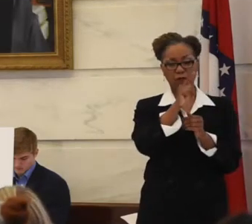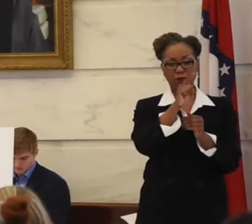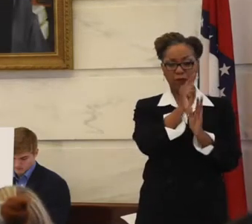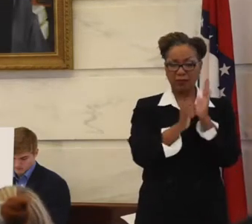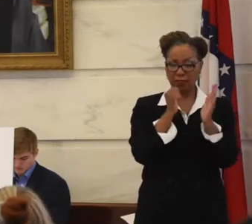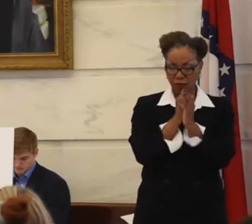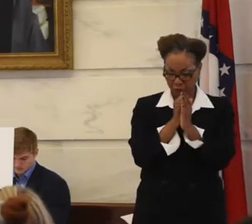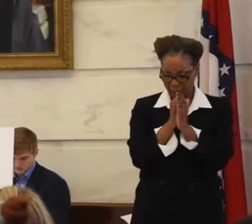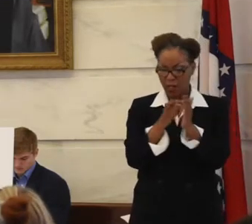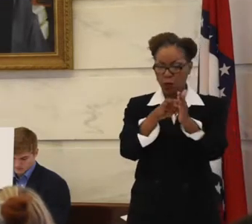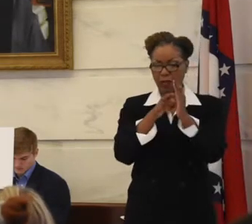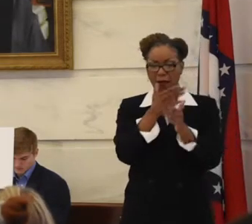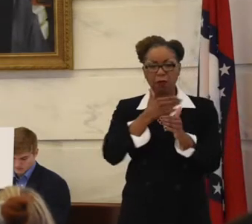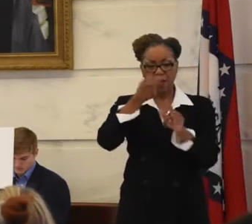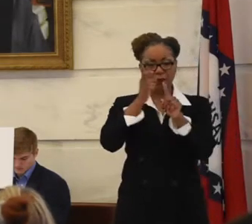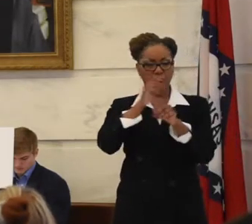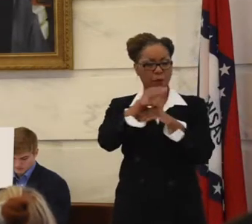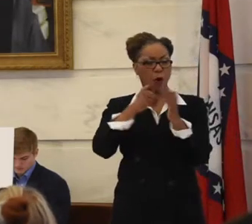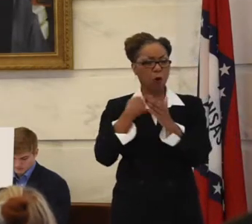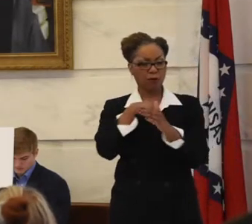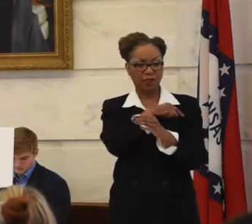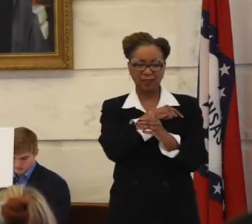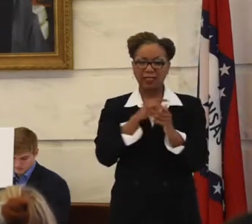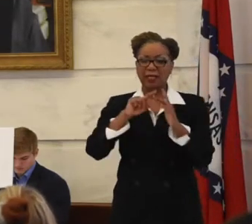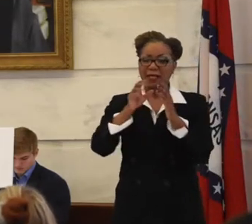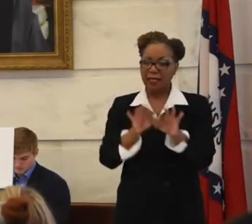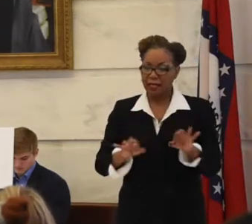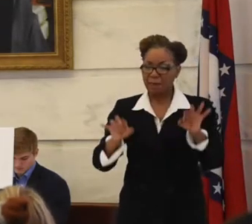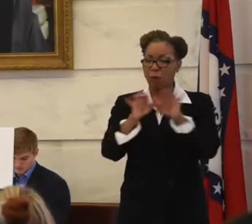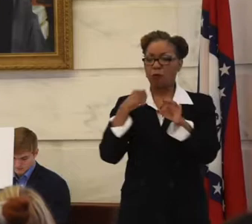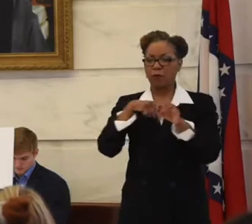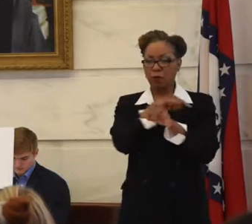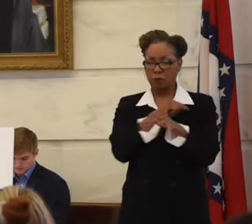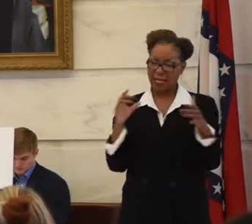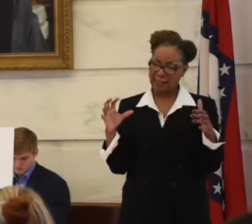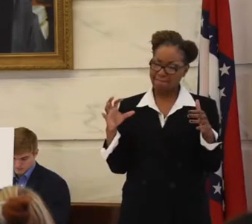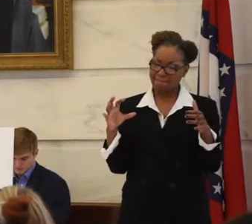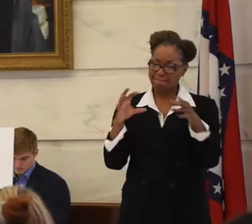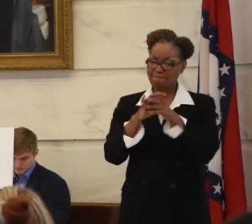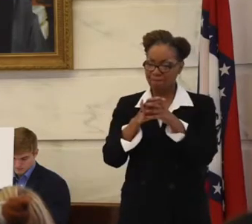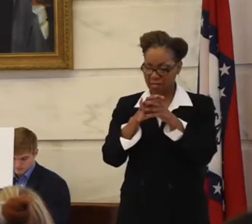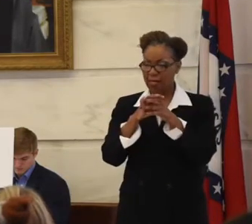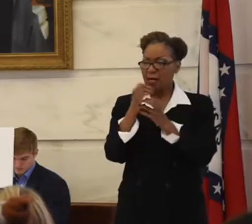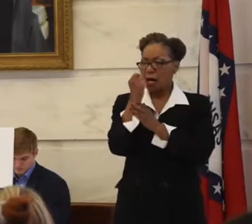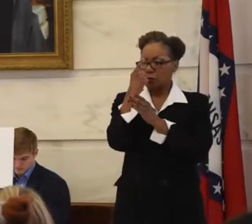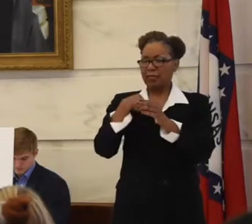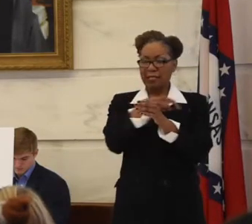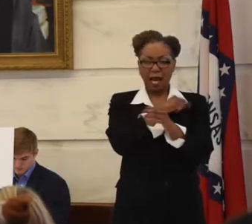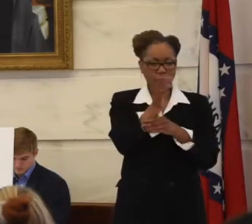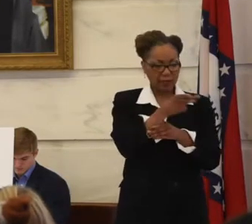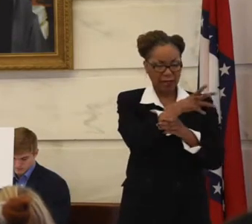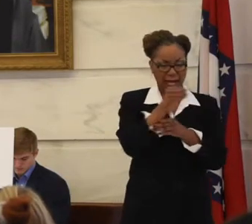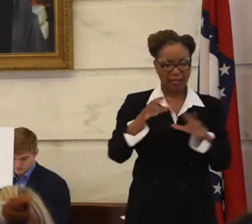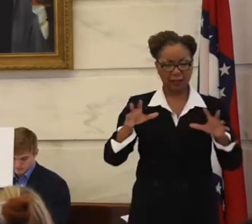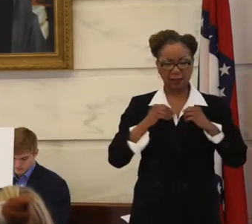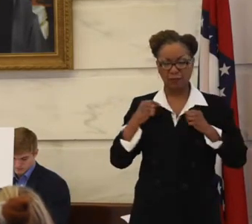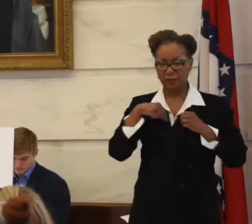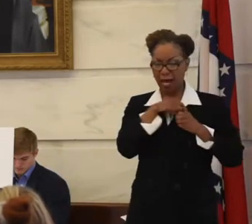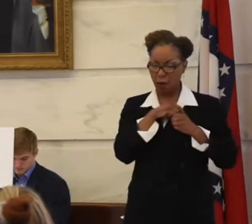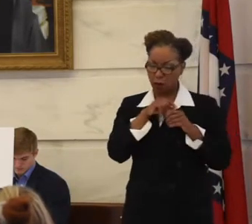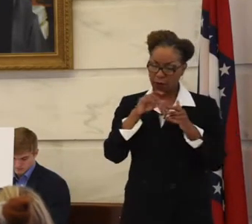us. It is critical that we come together to understand our history and embrace our shared